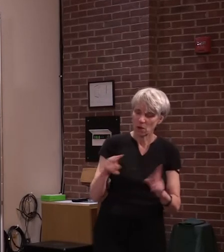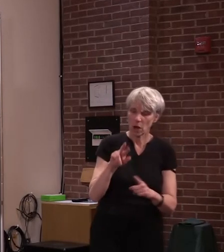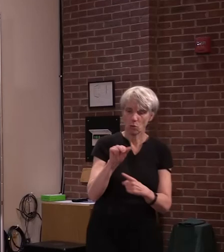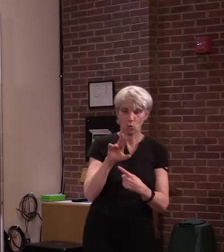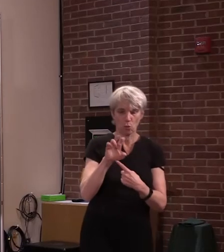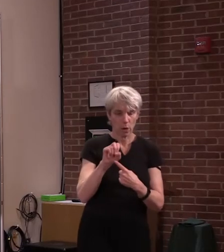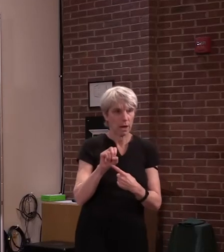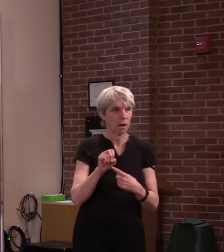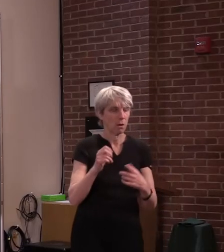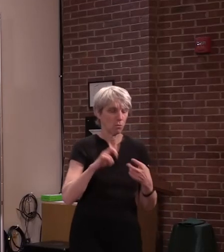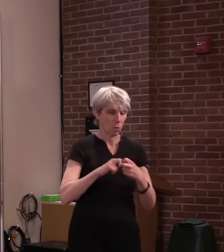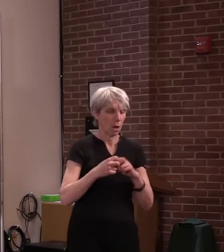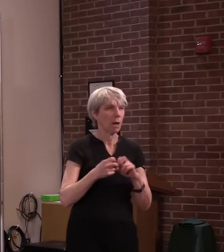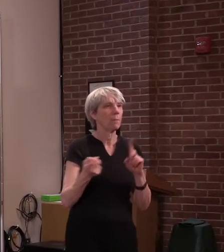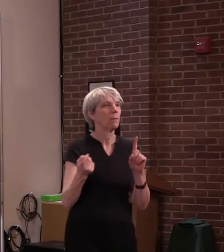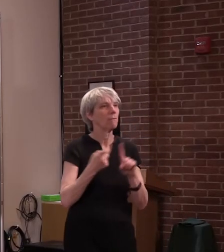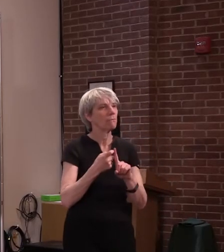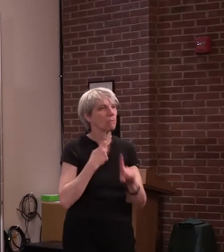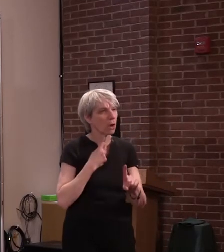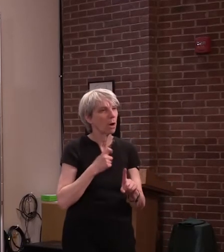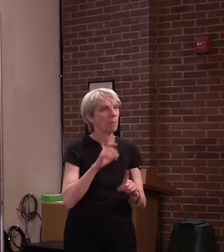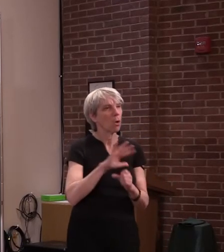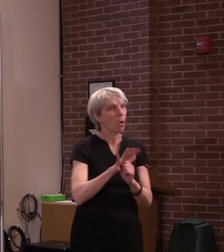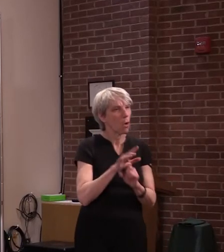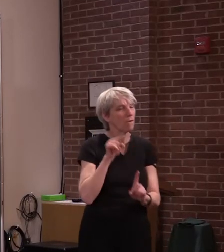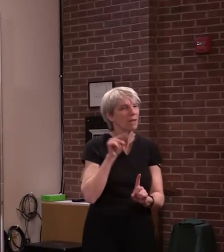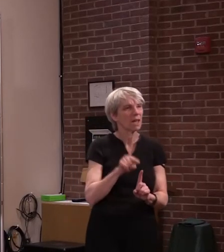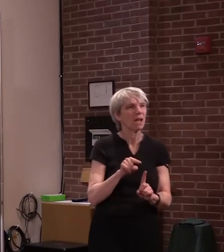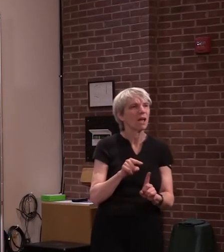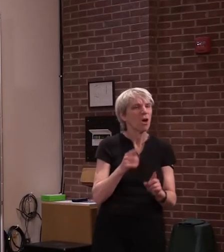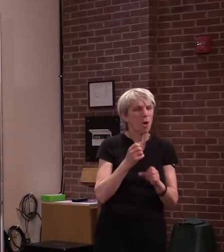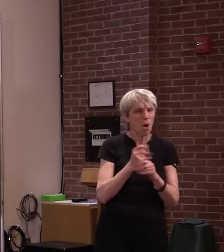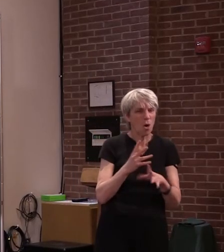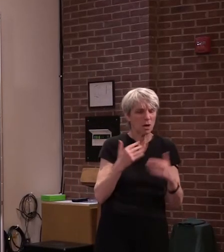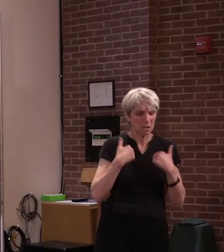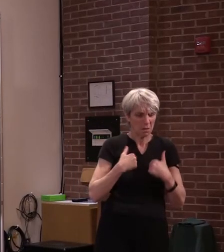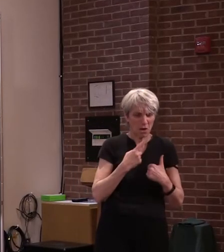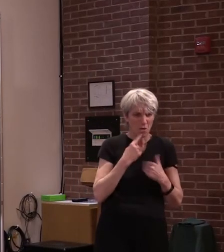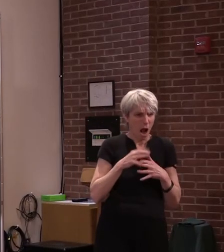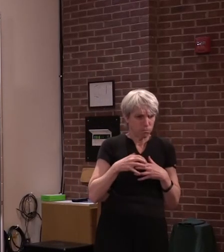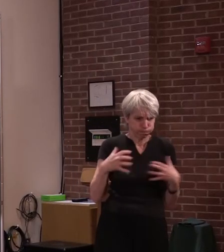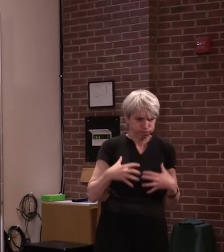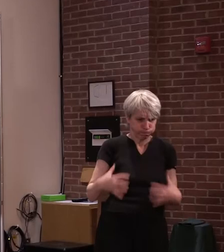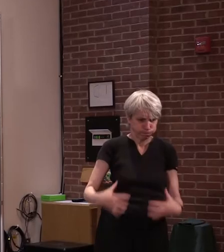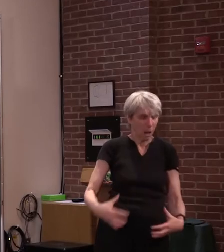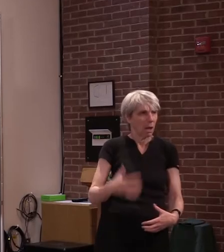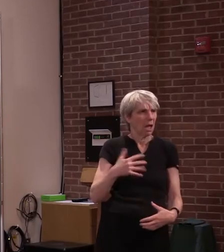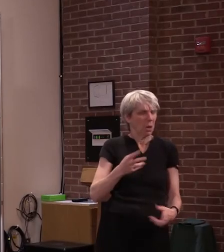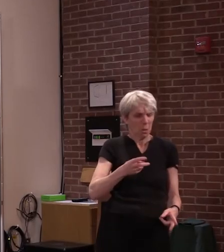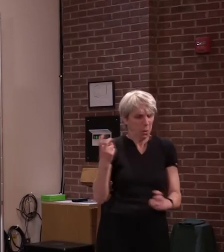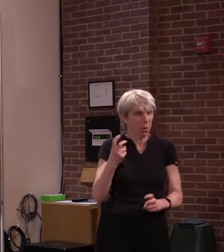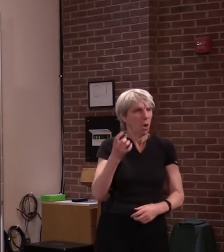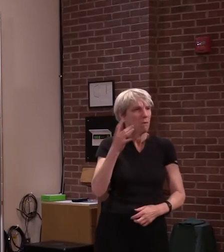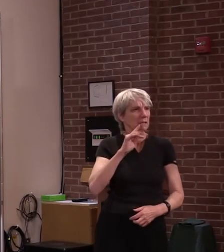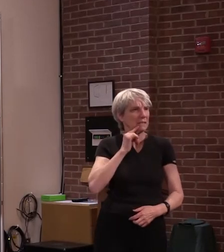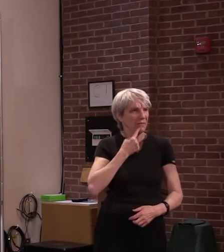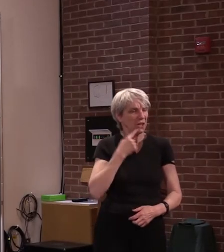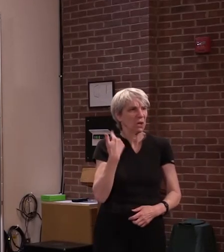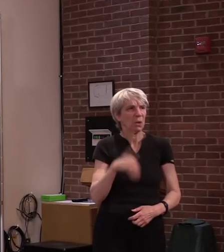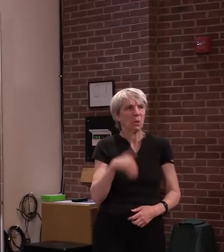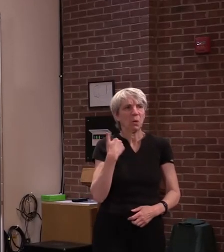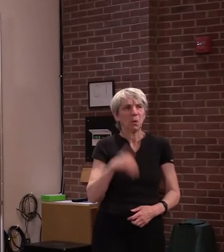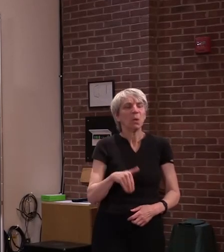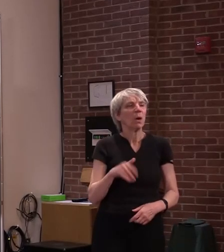COVID infection called multisystem inflammatory syndrome in children. And that happens a few weeks after COVID infection. And that can be